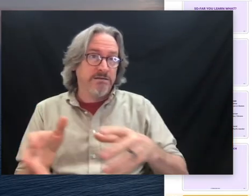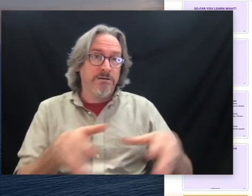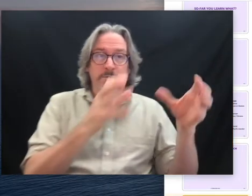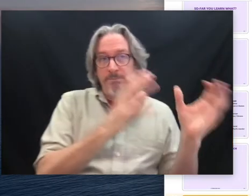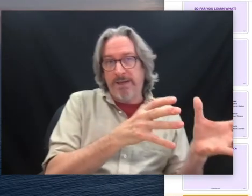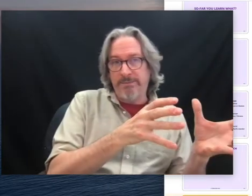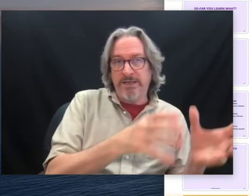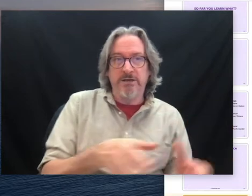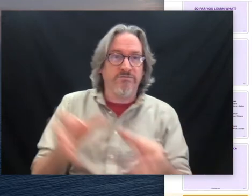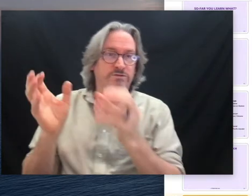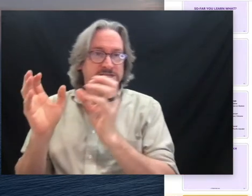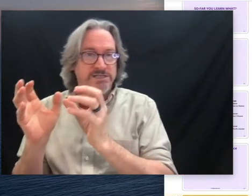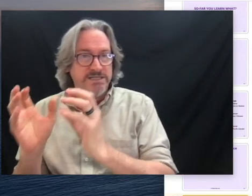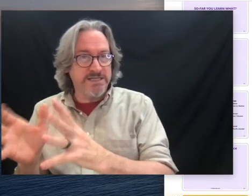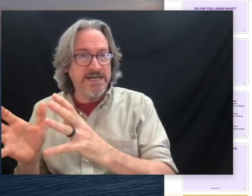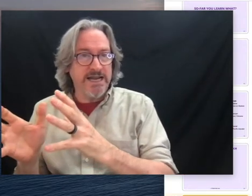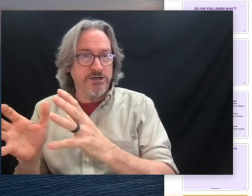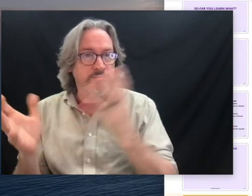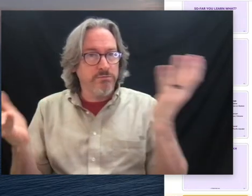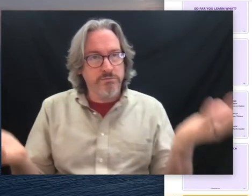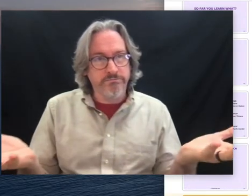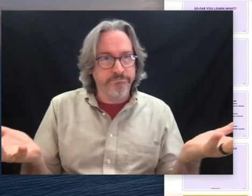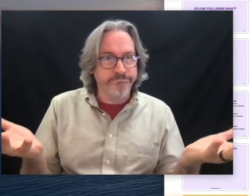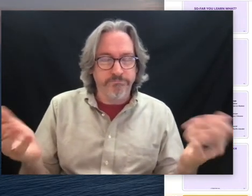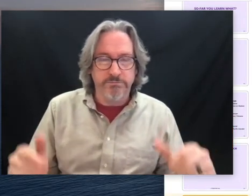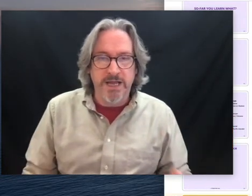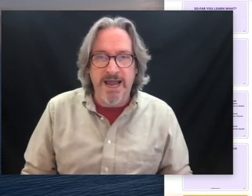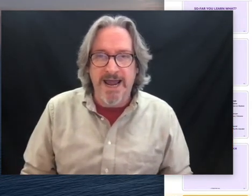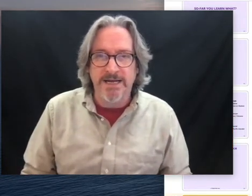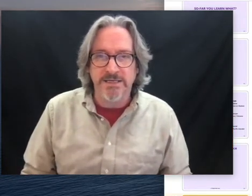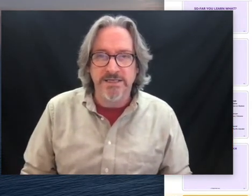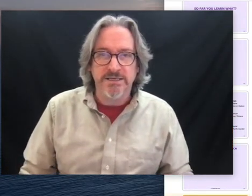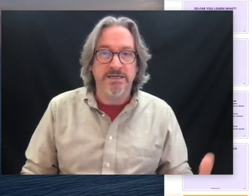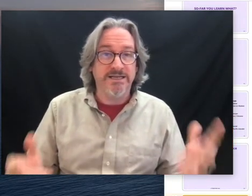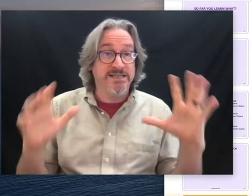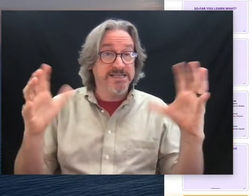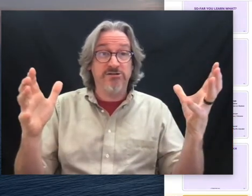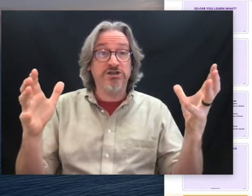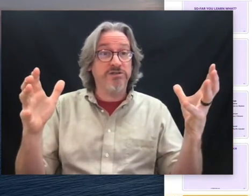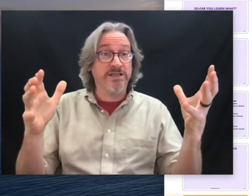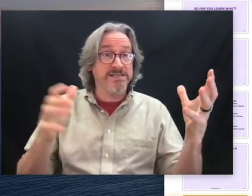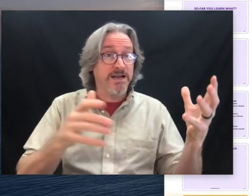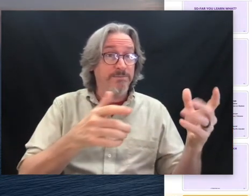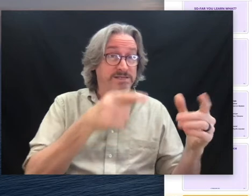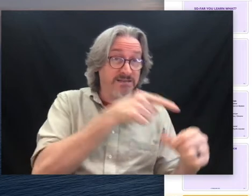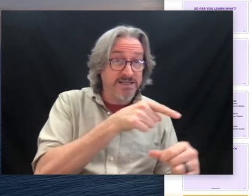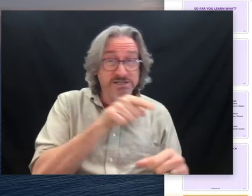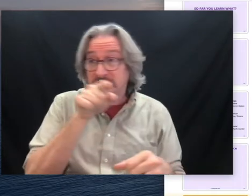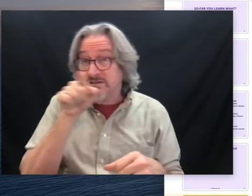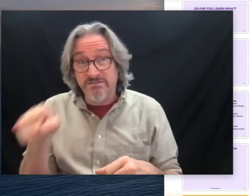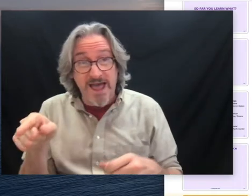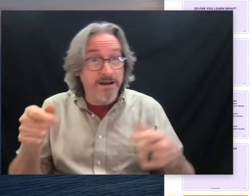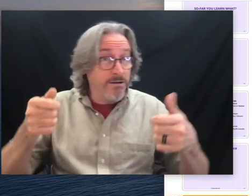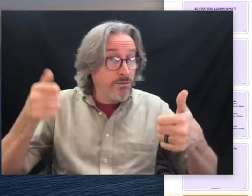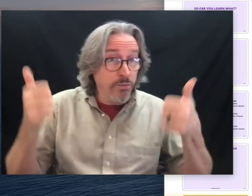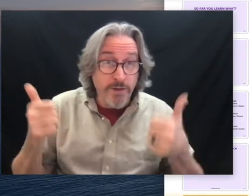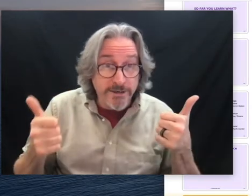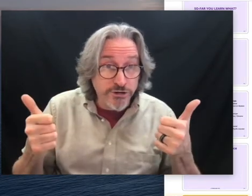and that, baby versus teenager. And the structure that they set up is this,